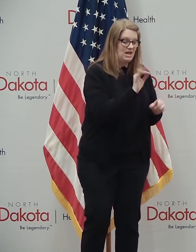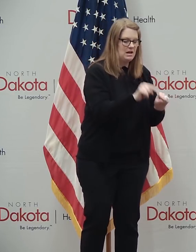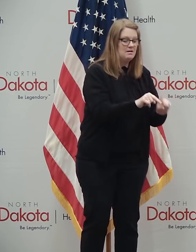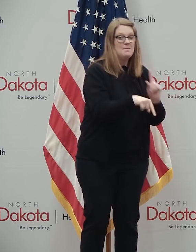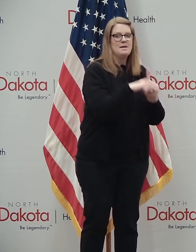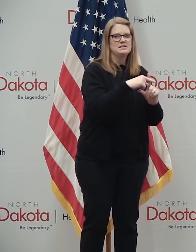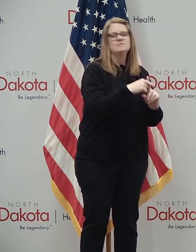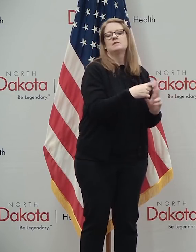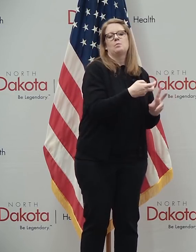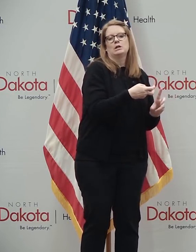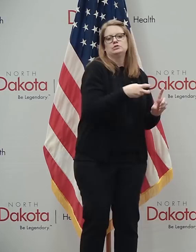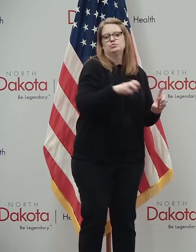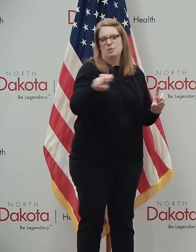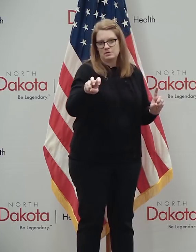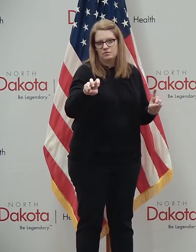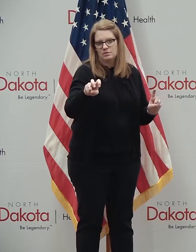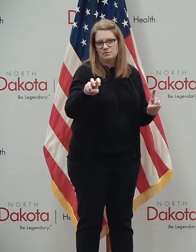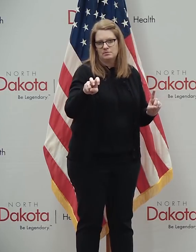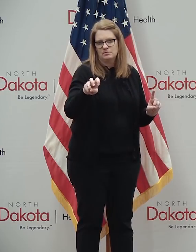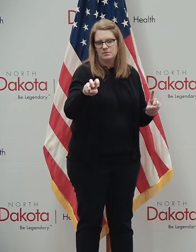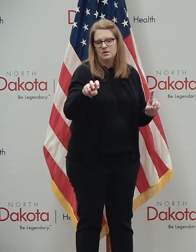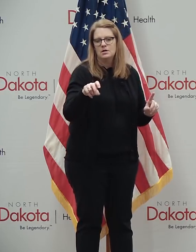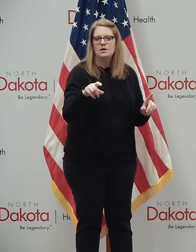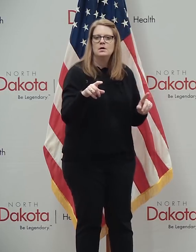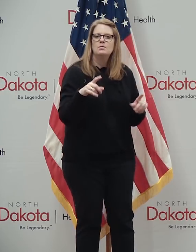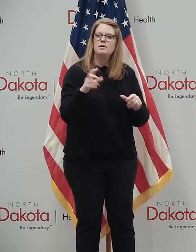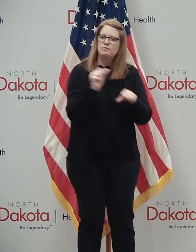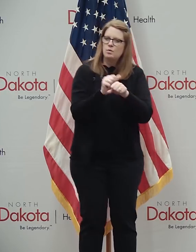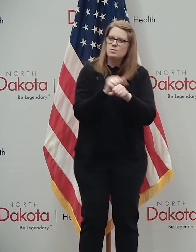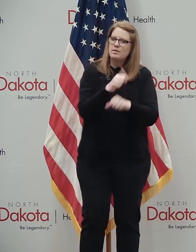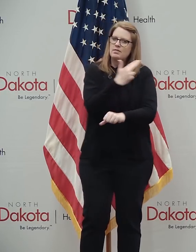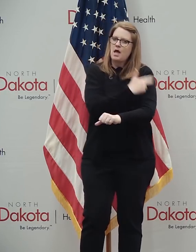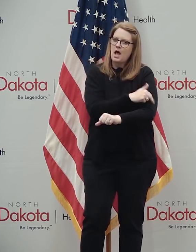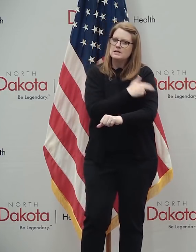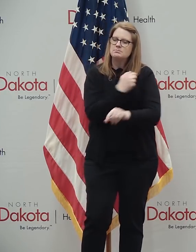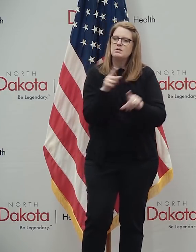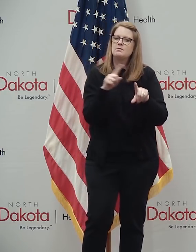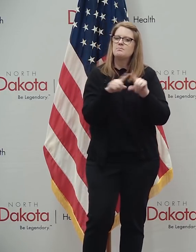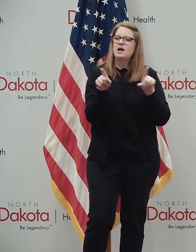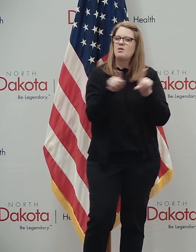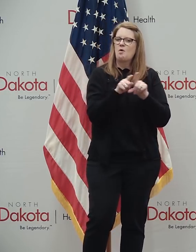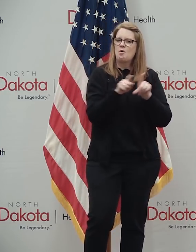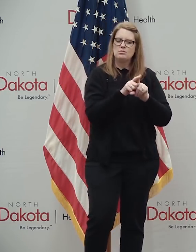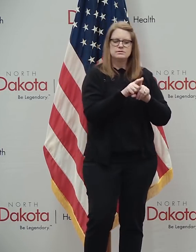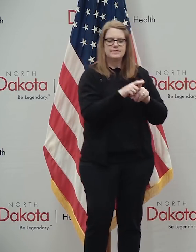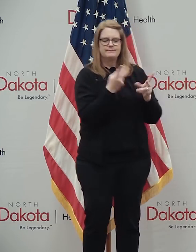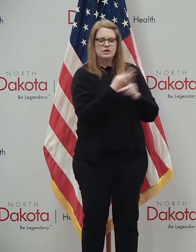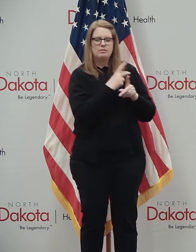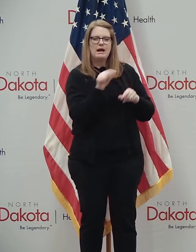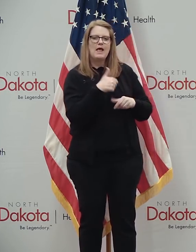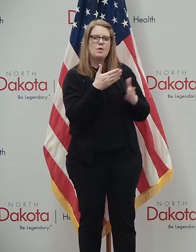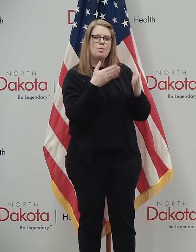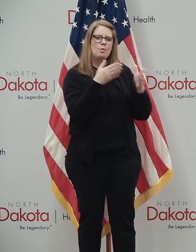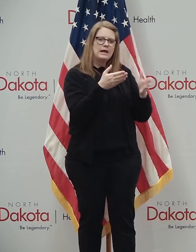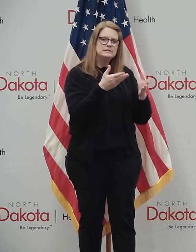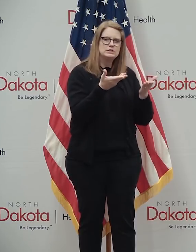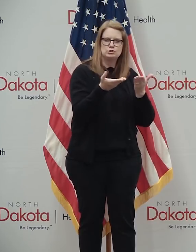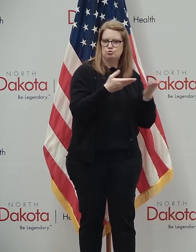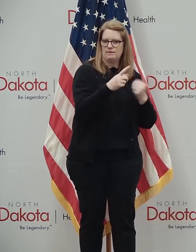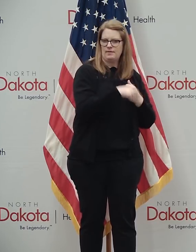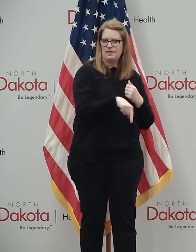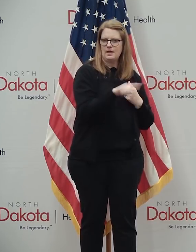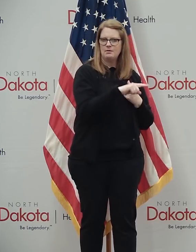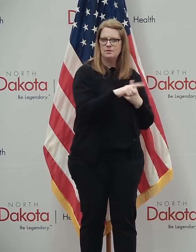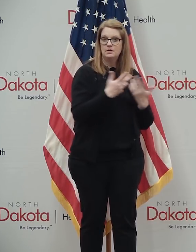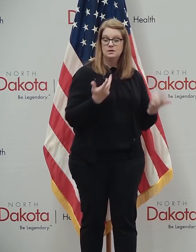working with the hospitals, but we're also looking at alternative methods to best serve those who are COVID positive, because at the end of the day, every time this